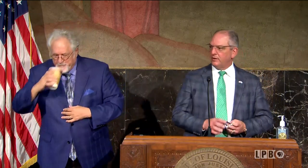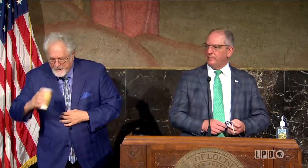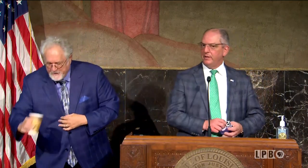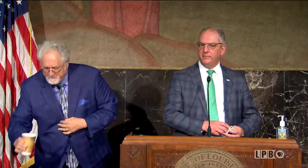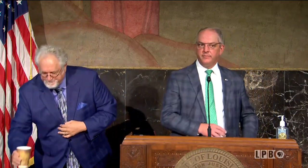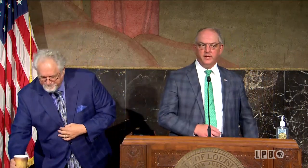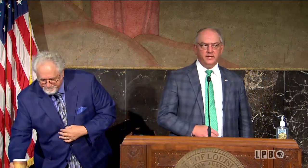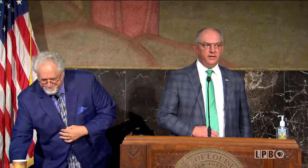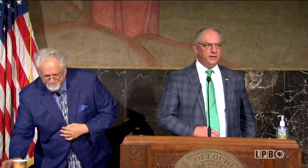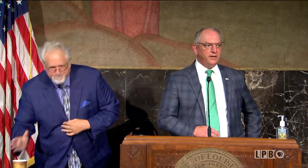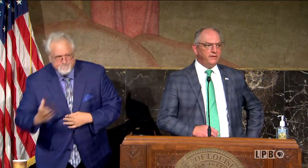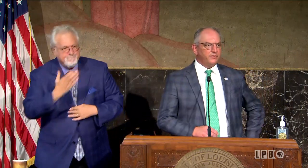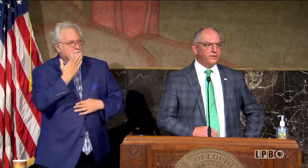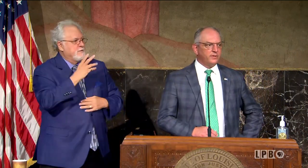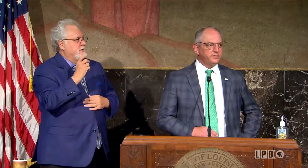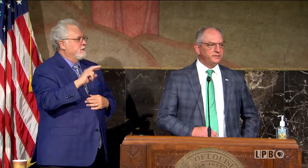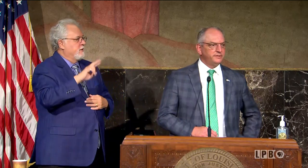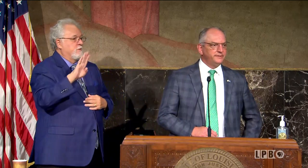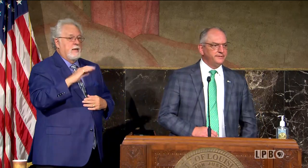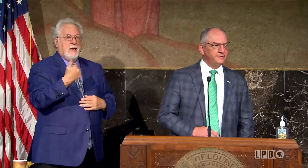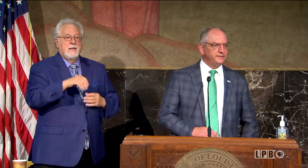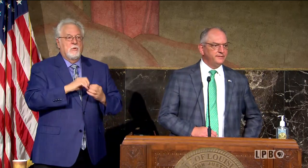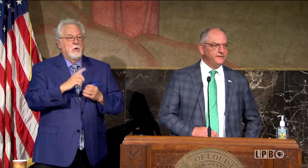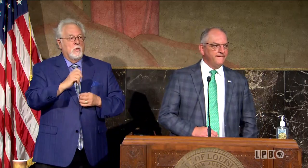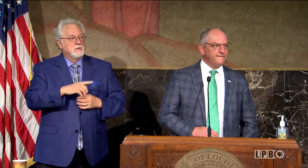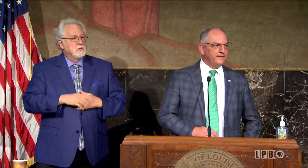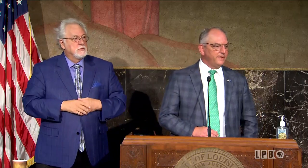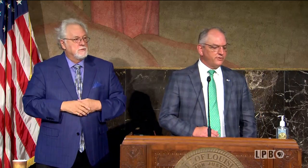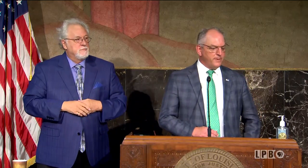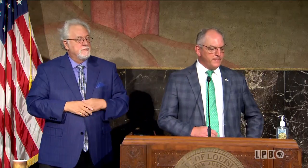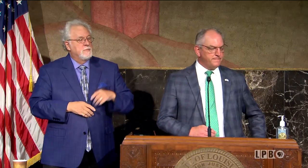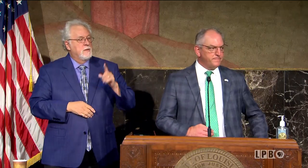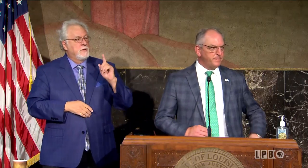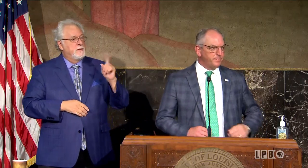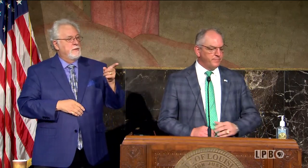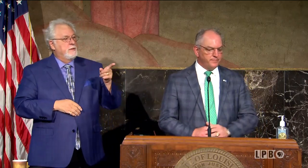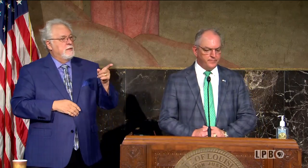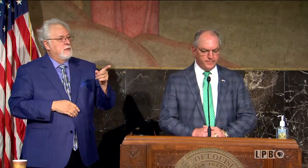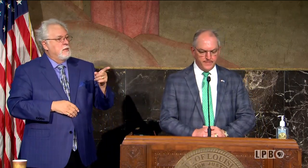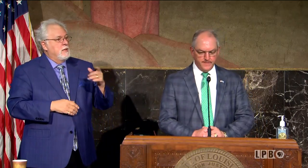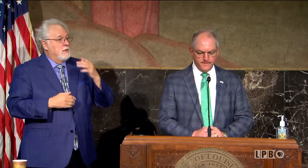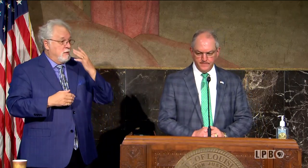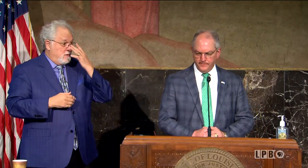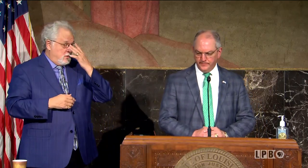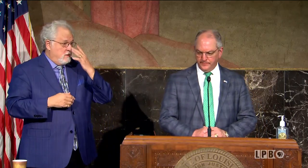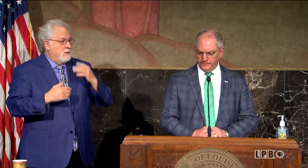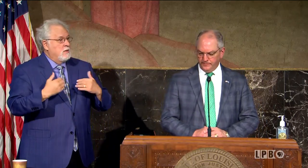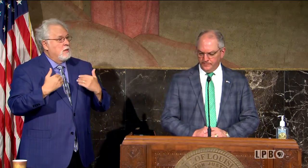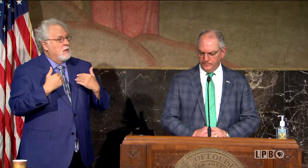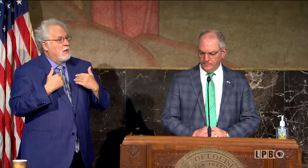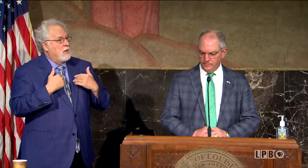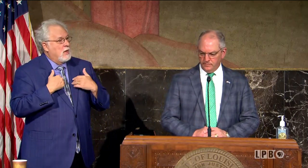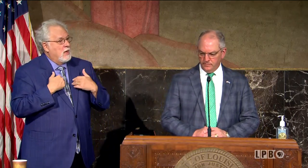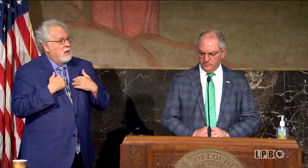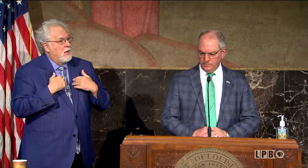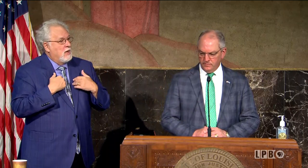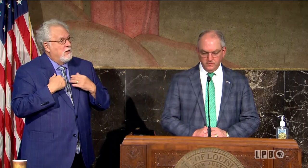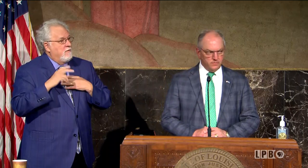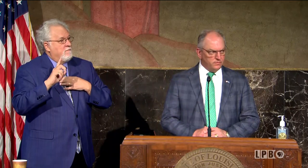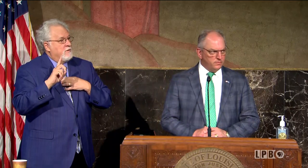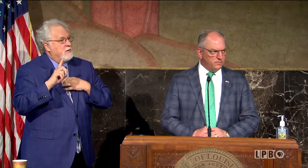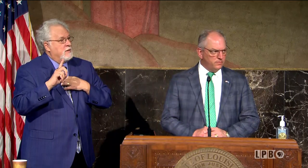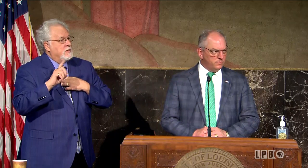Thank you, Dr. B. Any further questions? Yes, sir. Governor, do you have a date at which